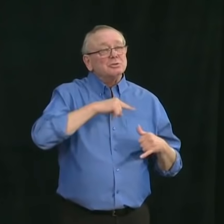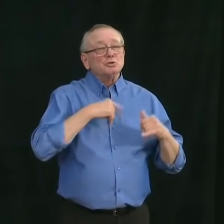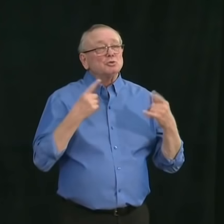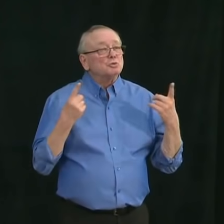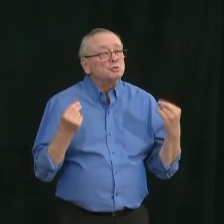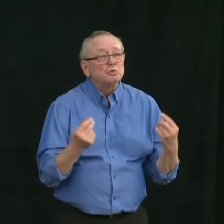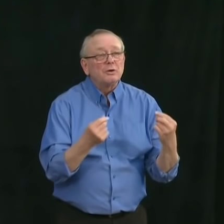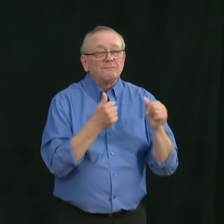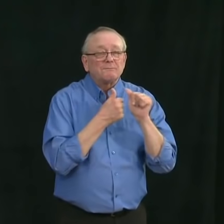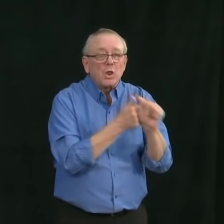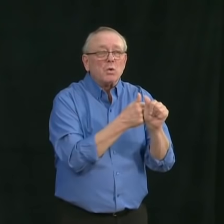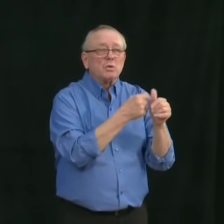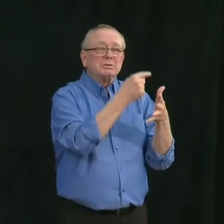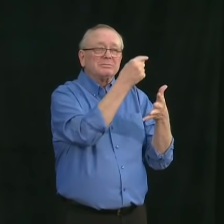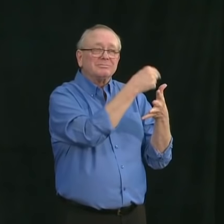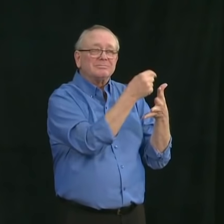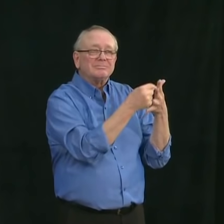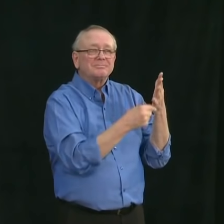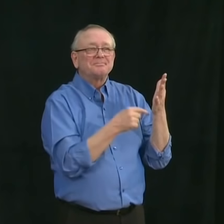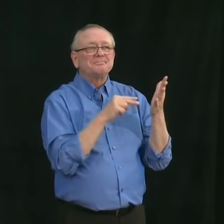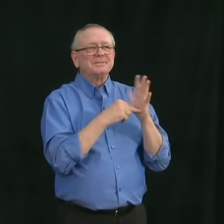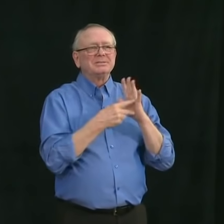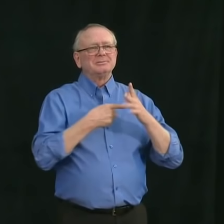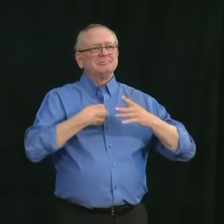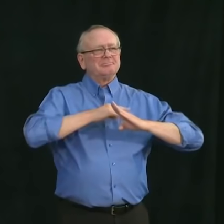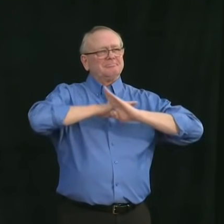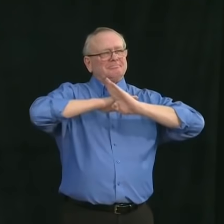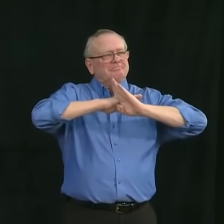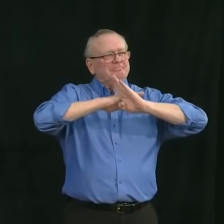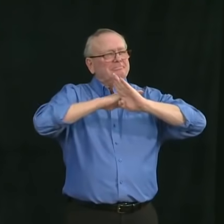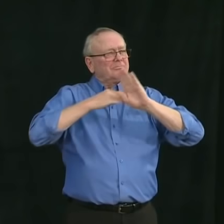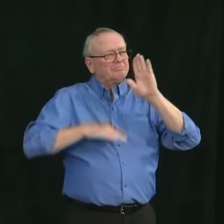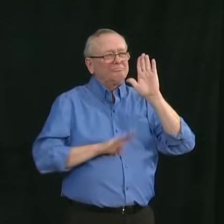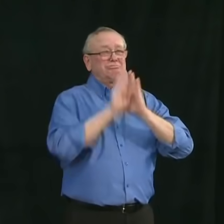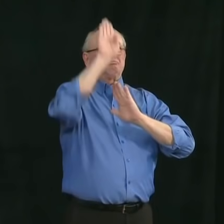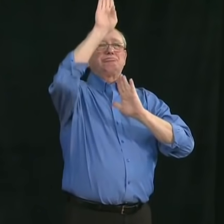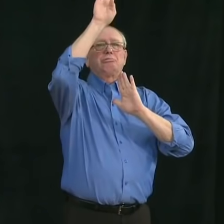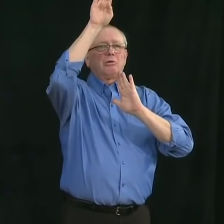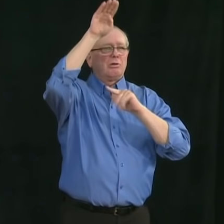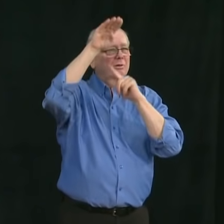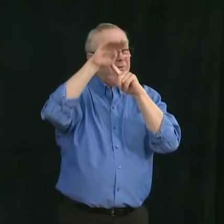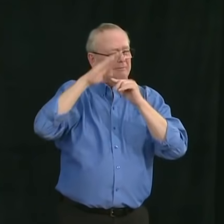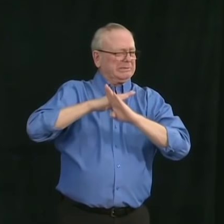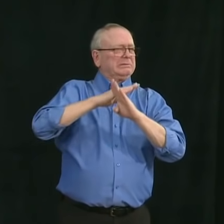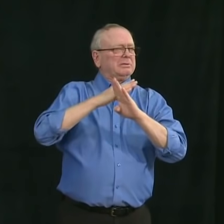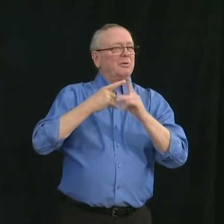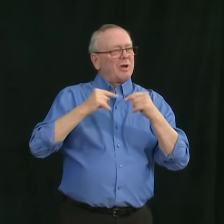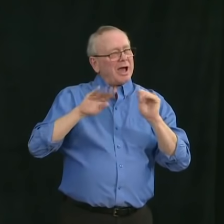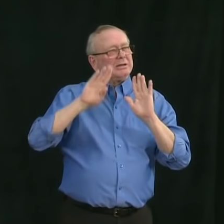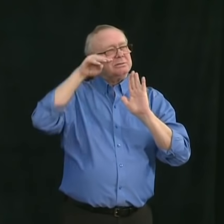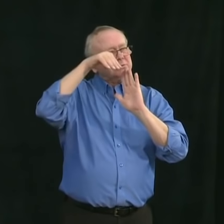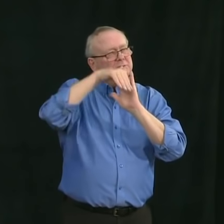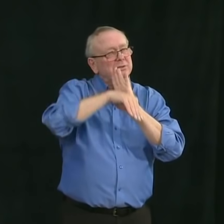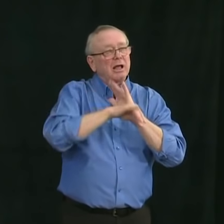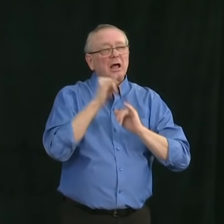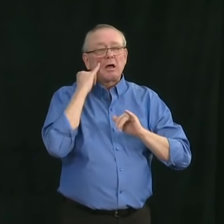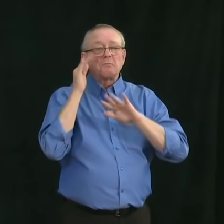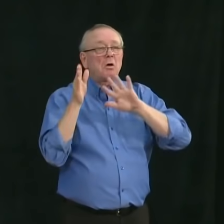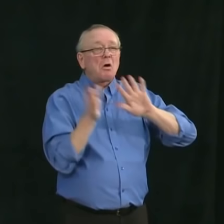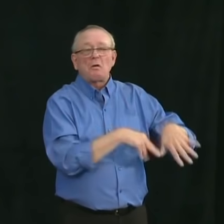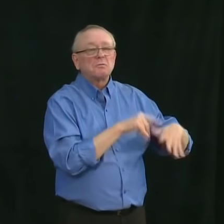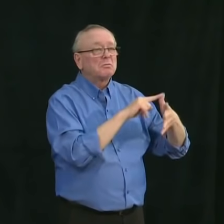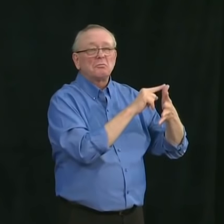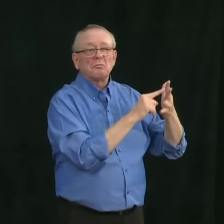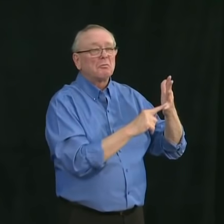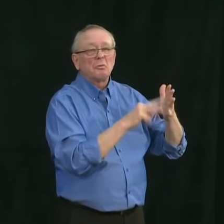virus tidal wave, so to speak. But if we take that barrier down too quickly, that tidal wave can still roll in and swamp us. And